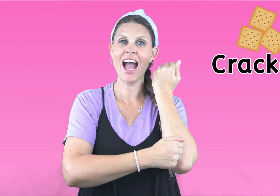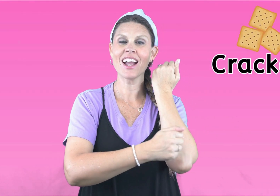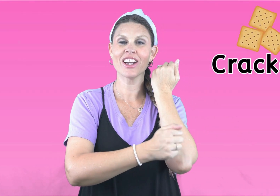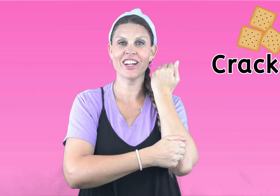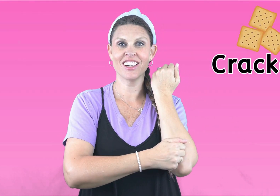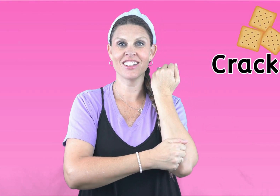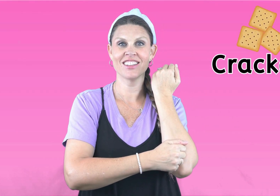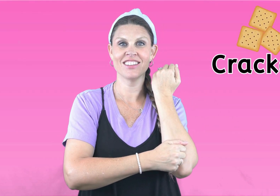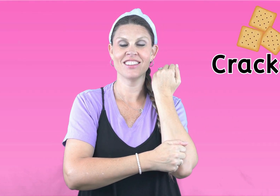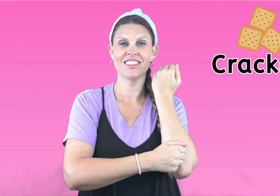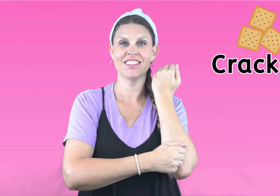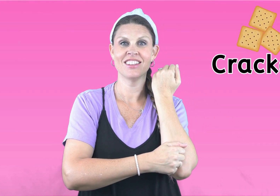cracker,